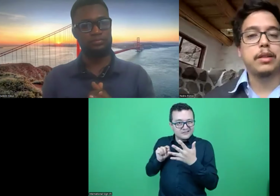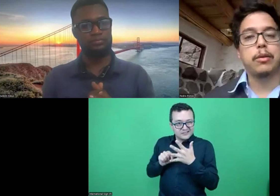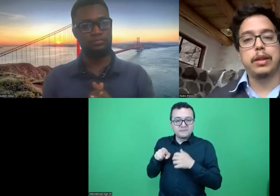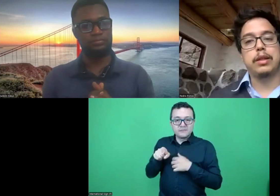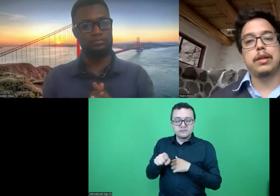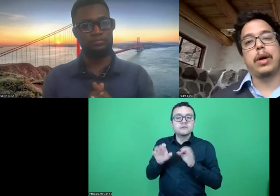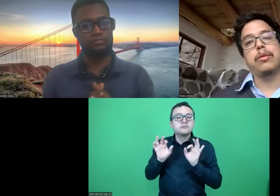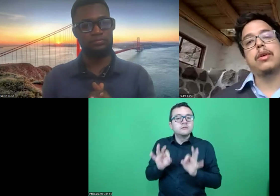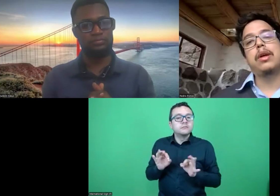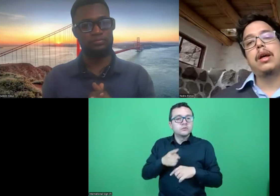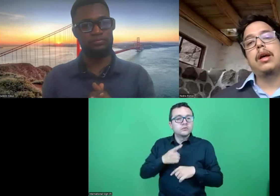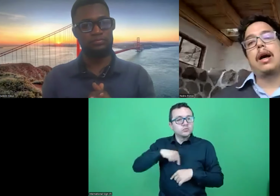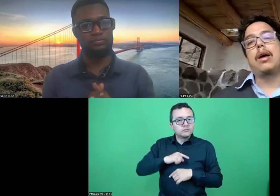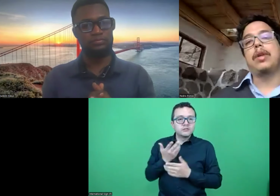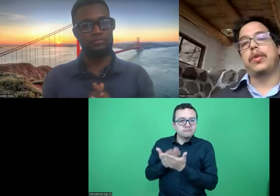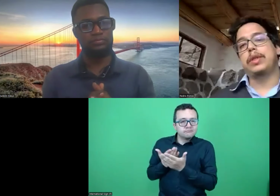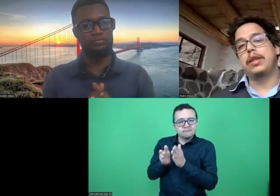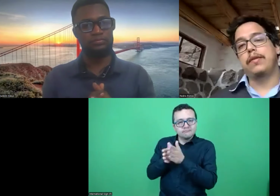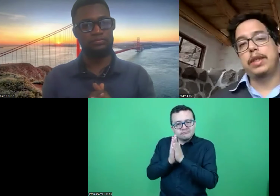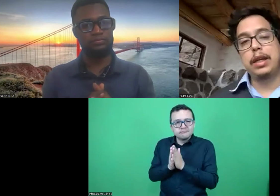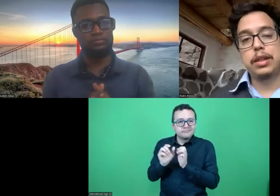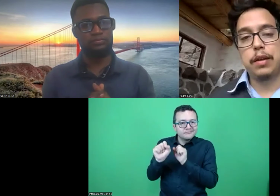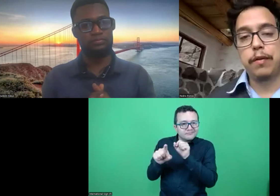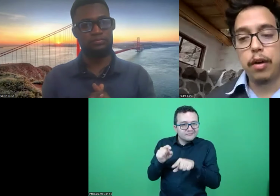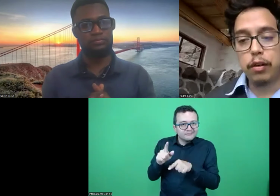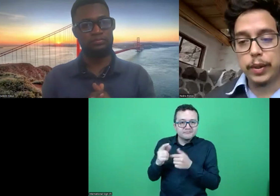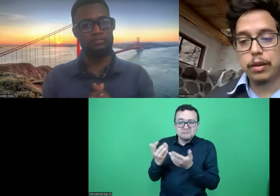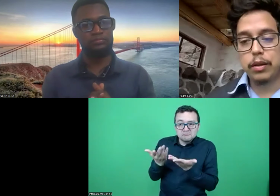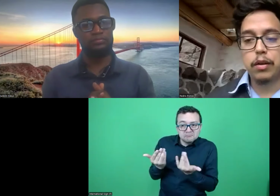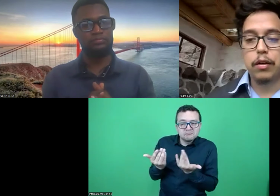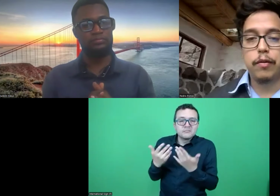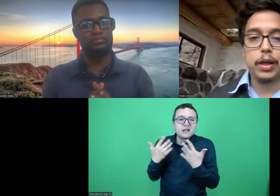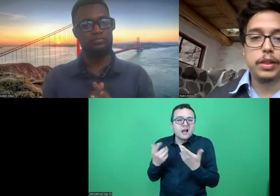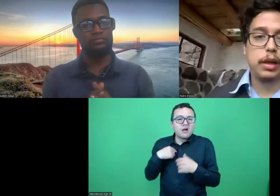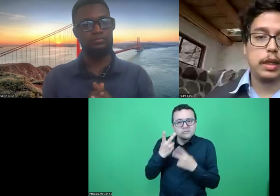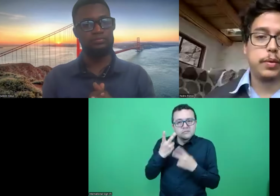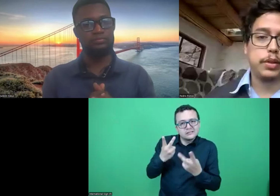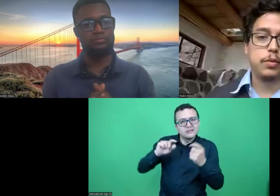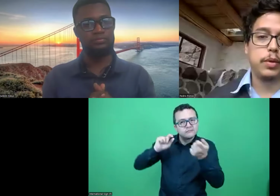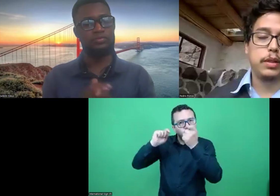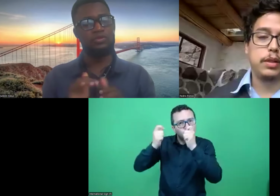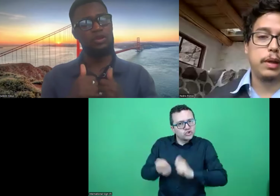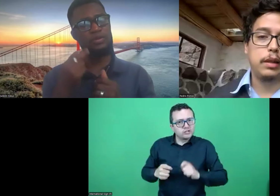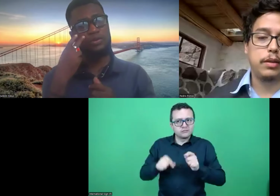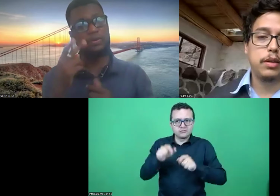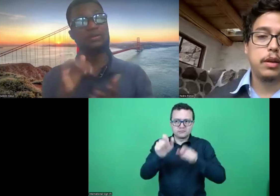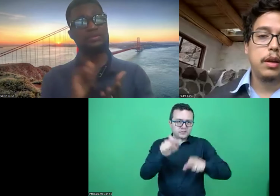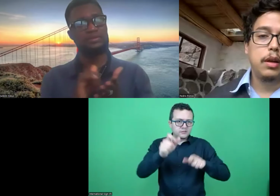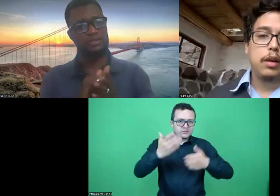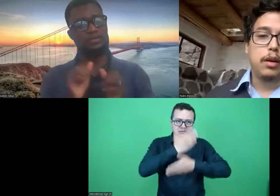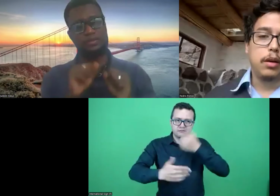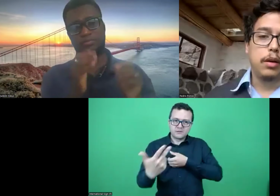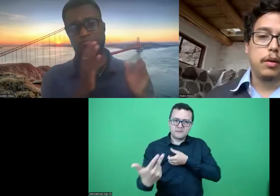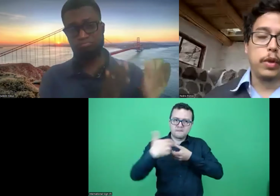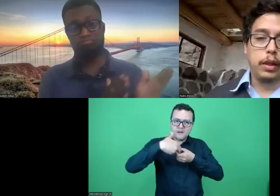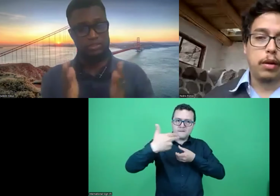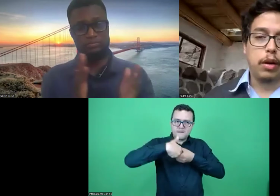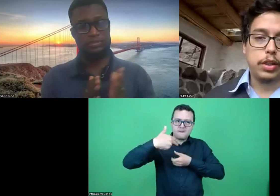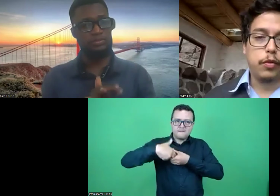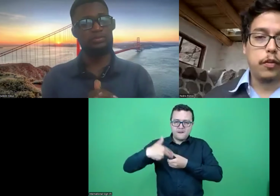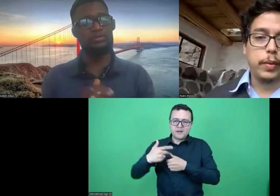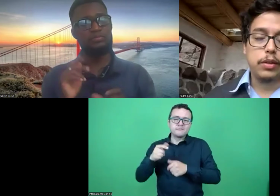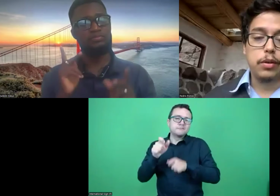we asked grantees about how they perceive changes in involvement of marginalized persons with disabilities within